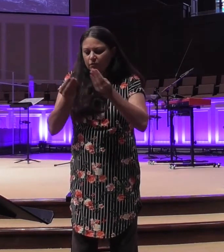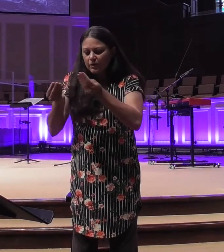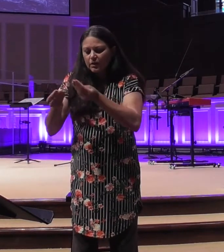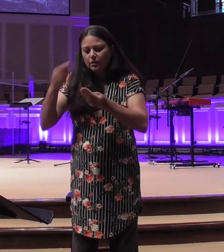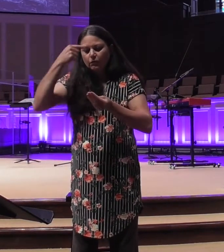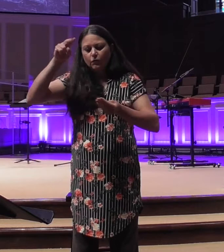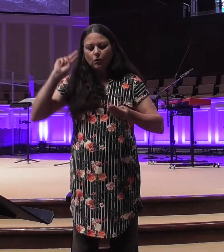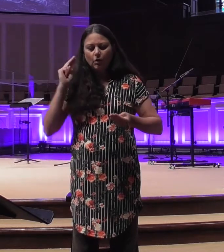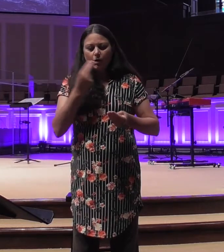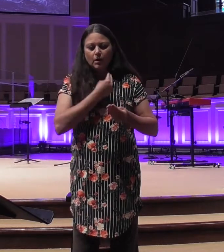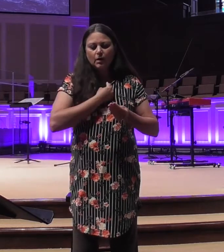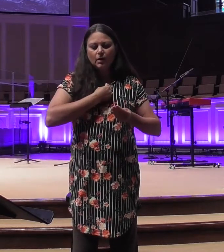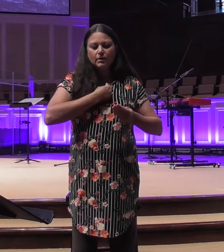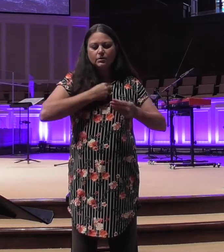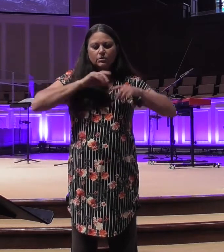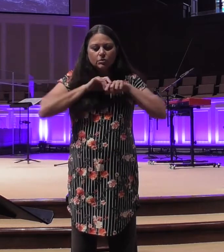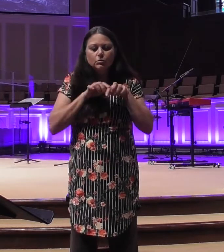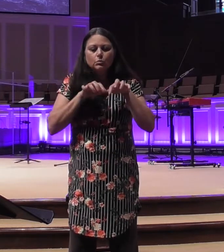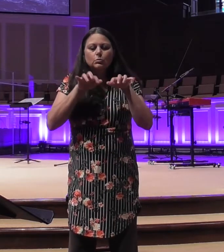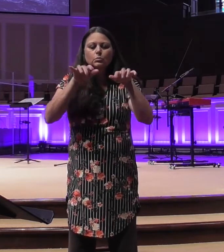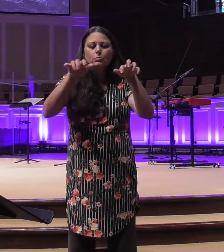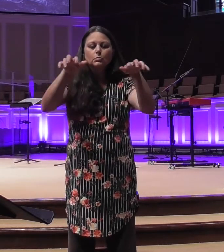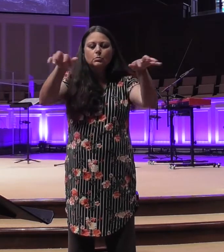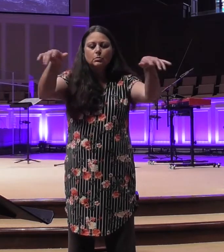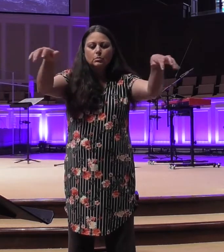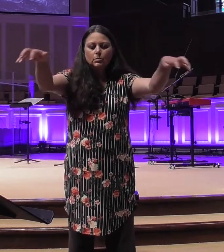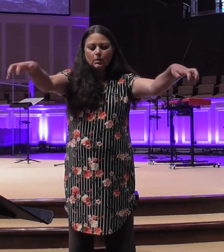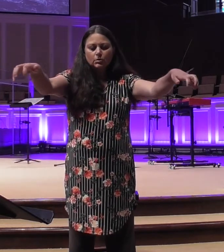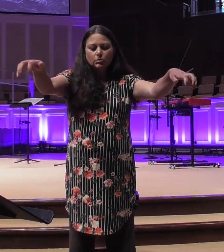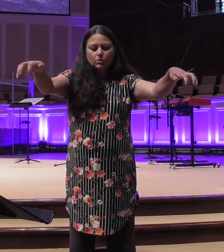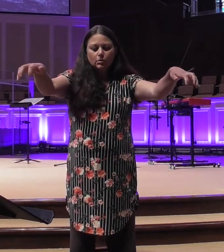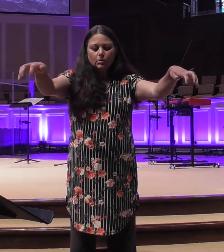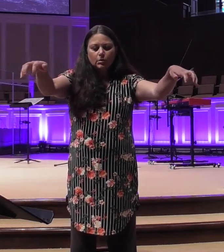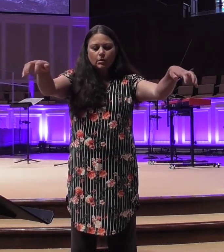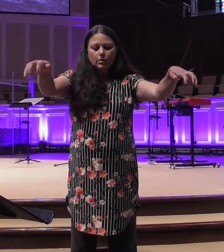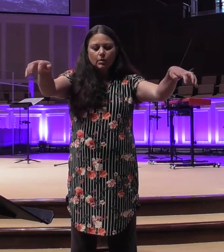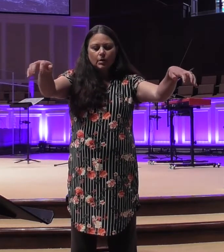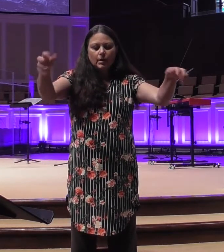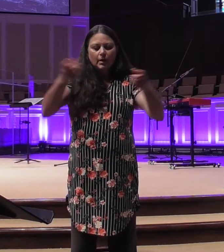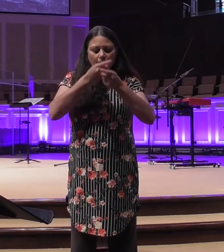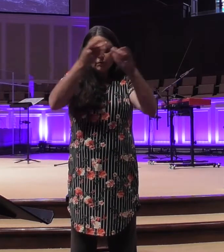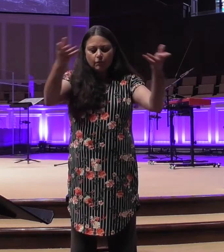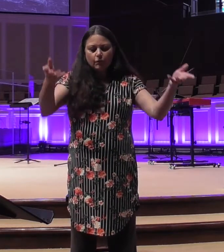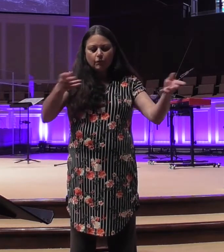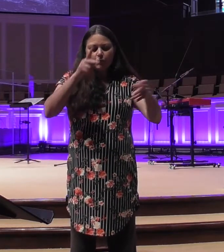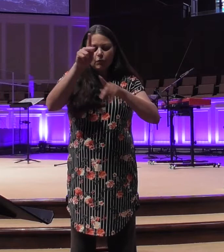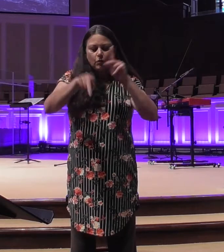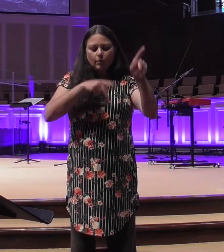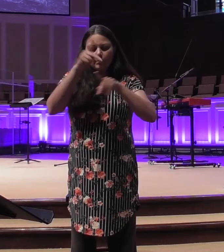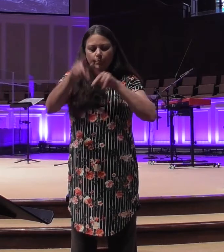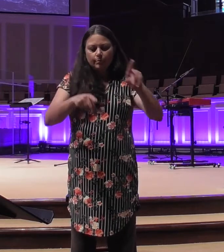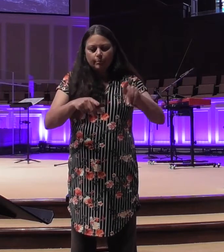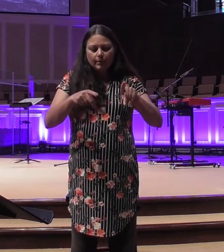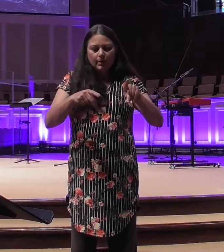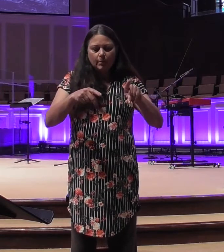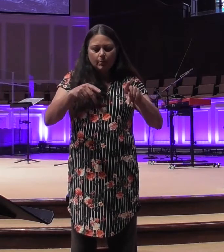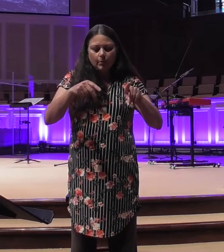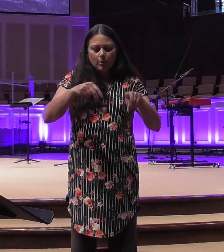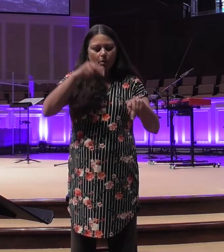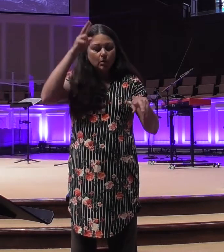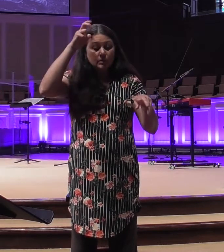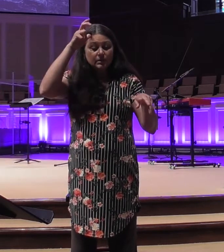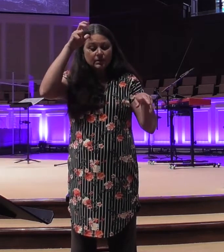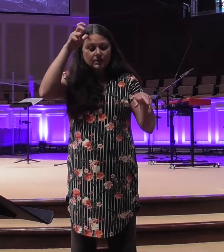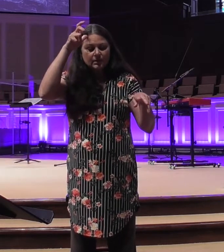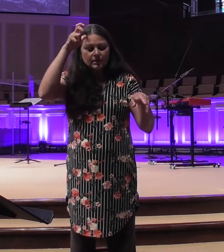and see the kingdom of Satan transformed into the kingdom of Christ, in advance of your ultimate return and rescue